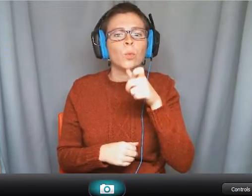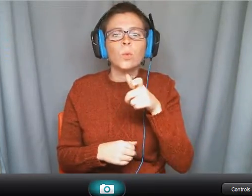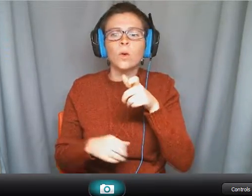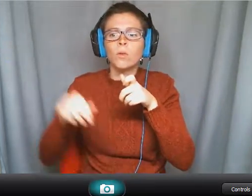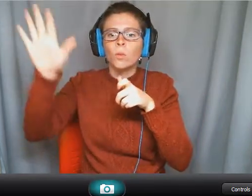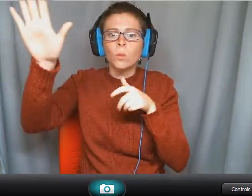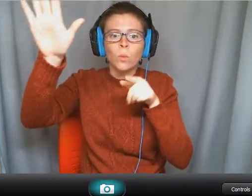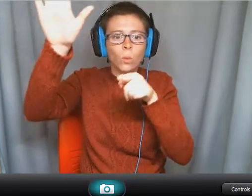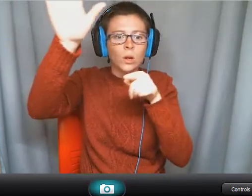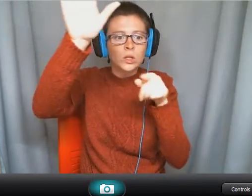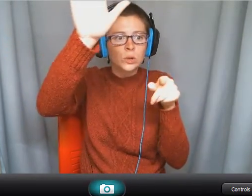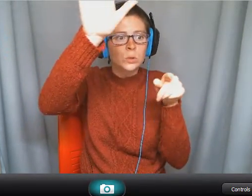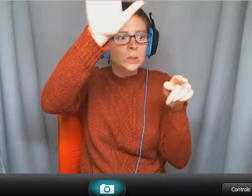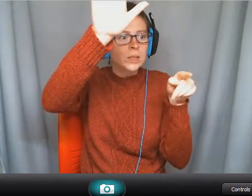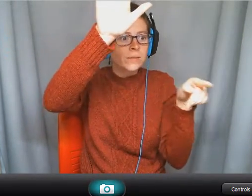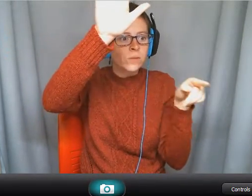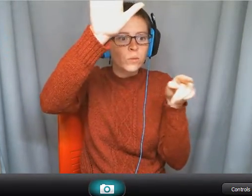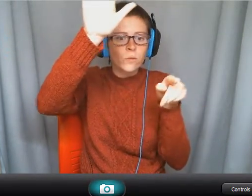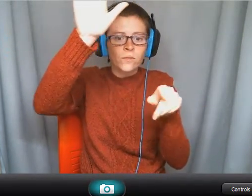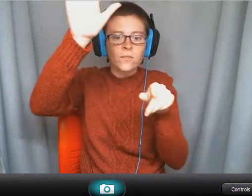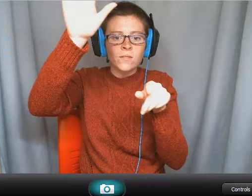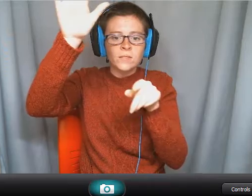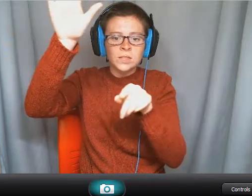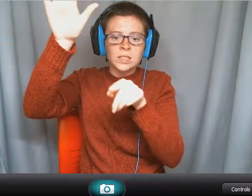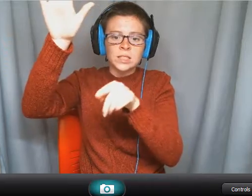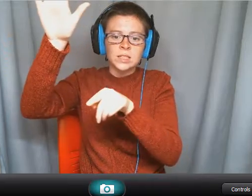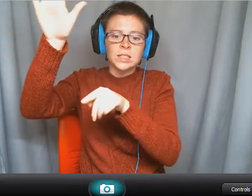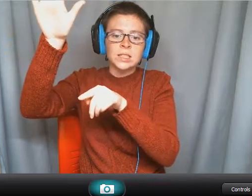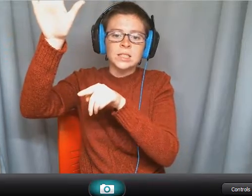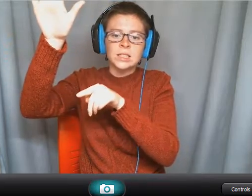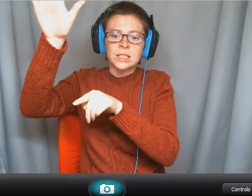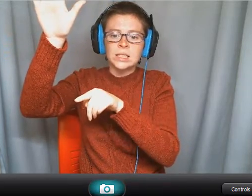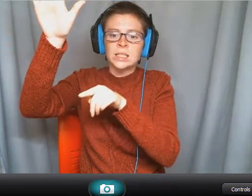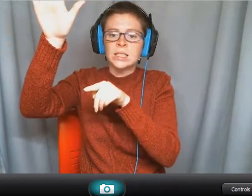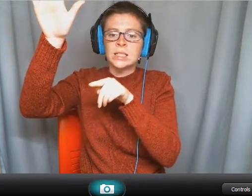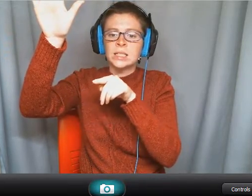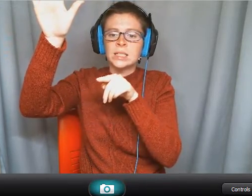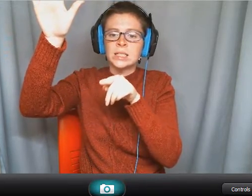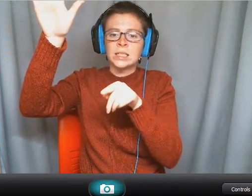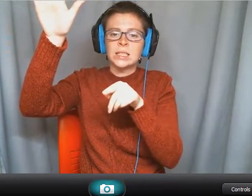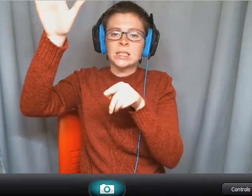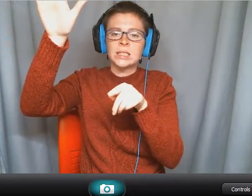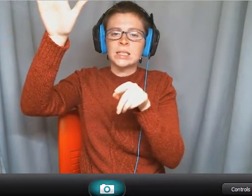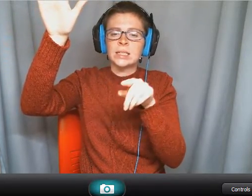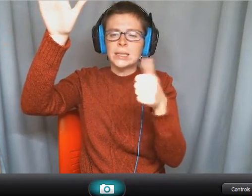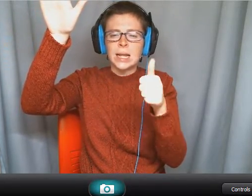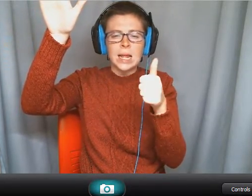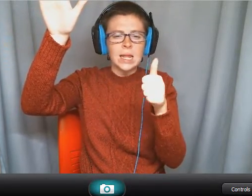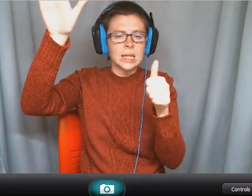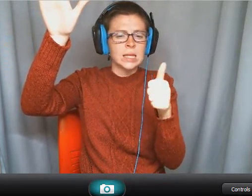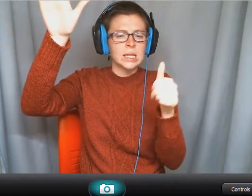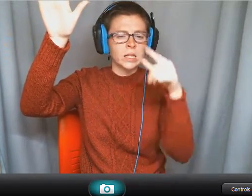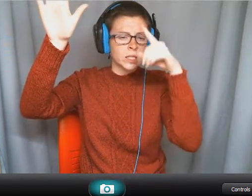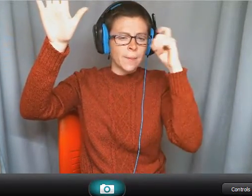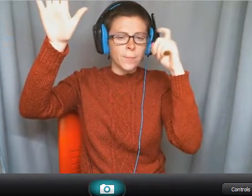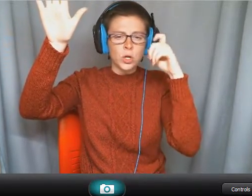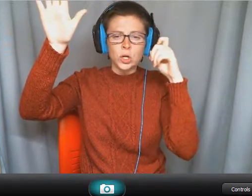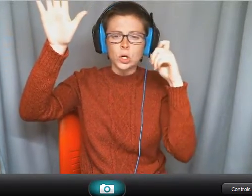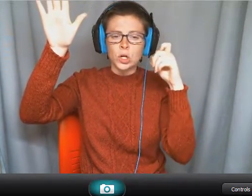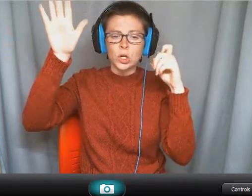4, 5, 6, 7, 8, 9, 10. 10 for summer. Did you count